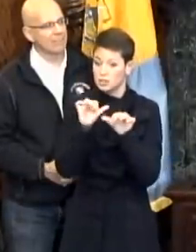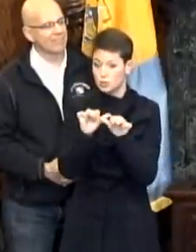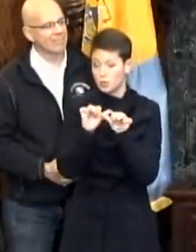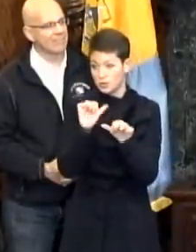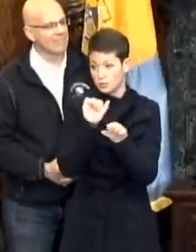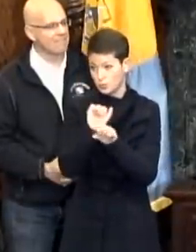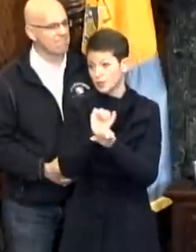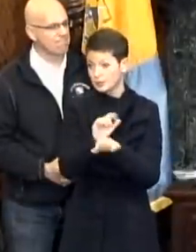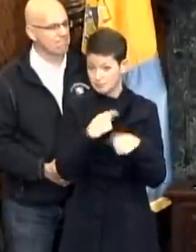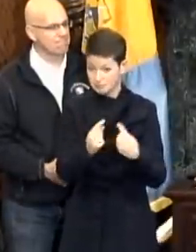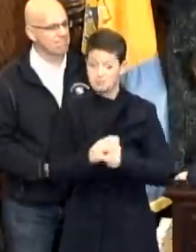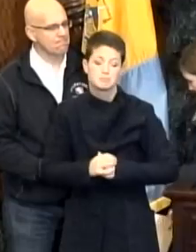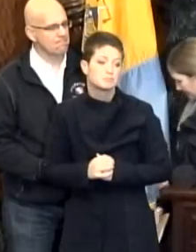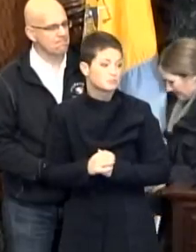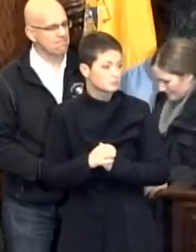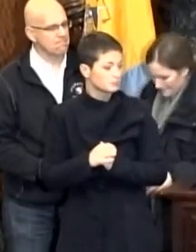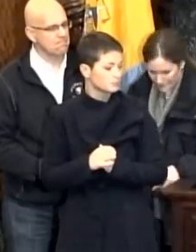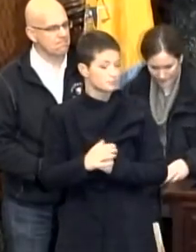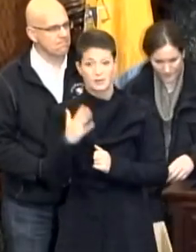Thanks.